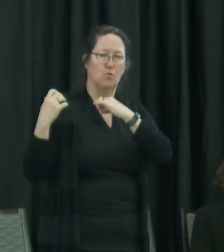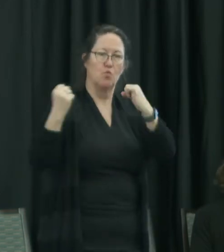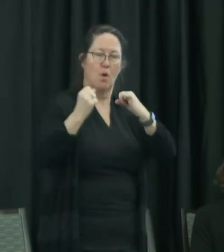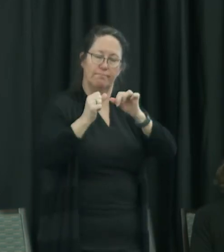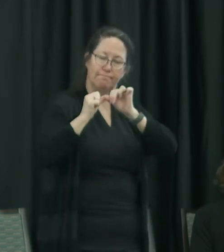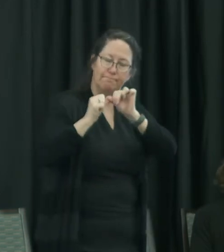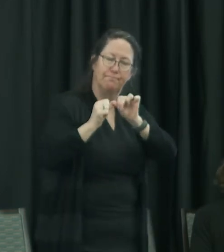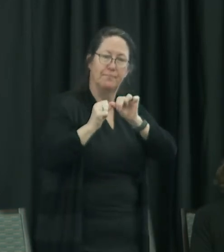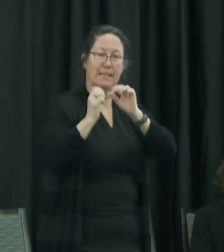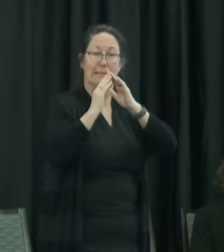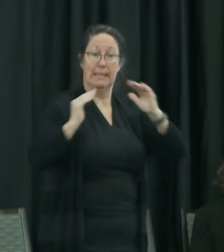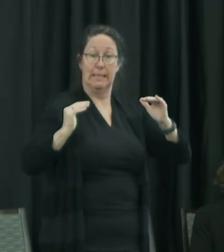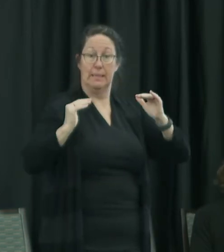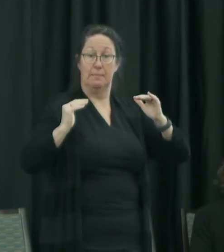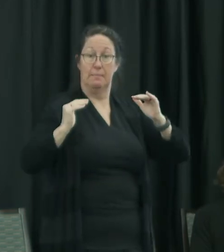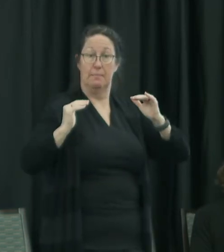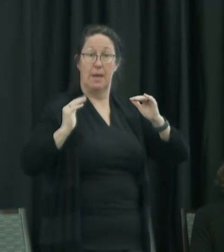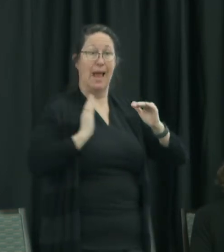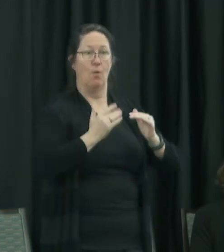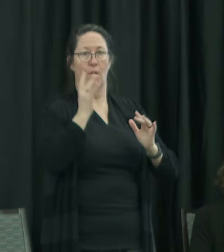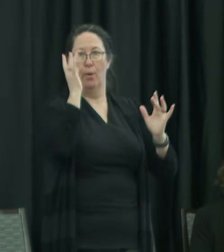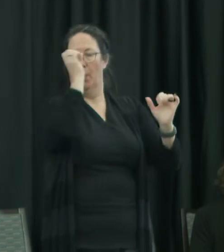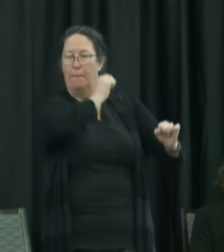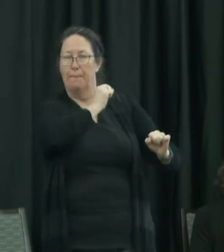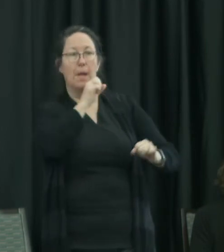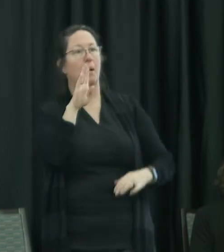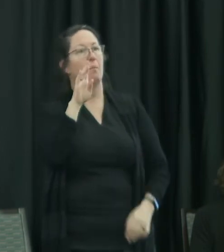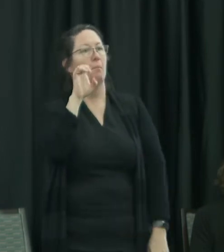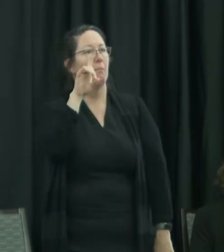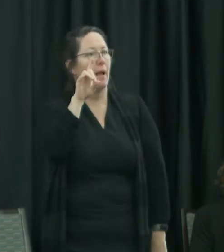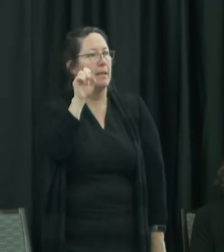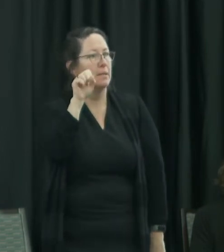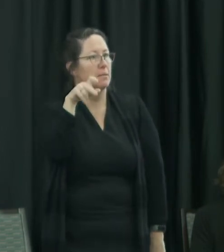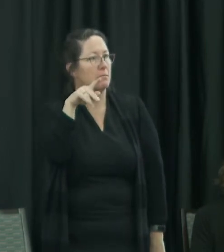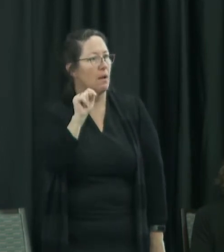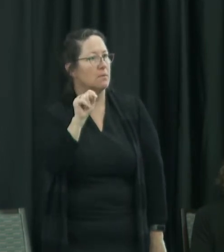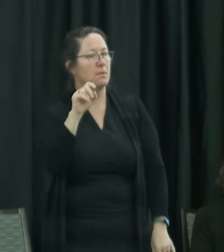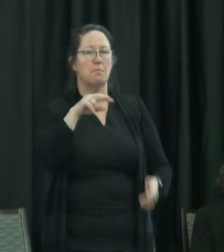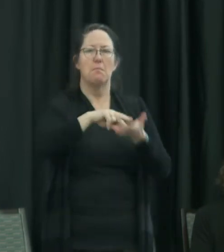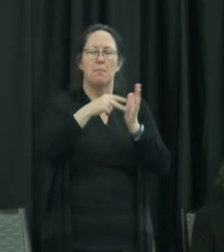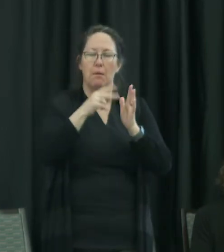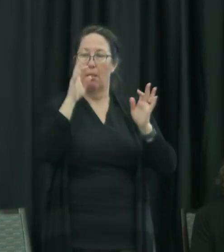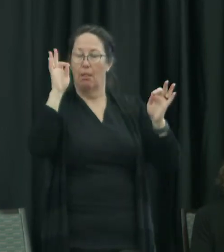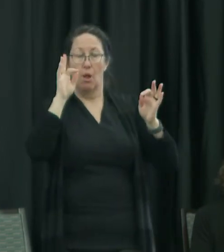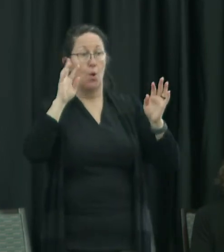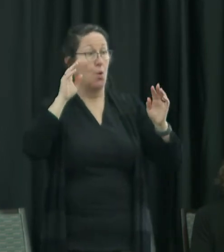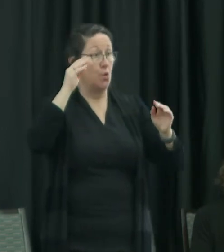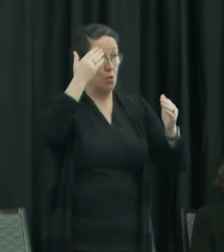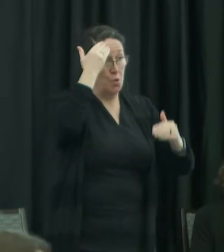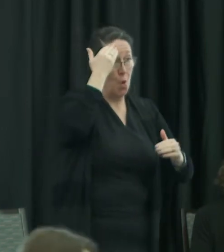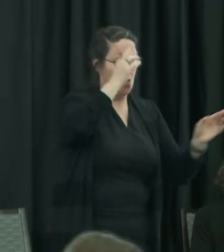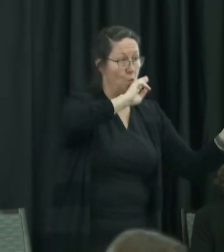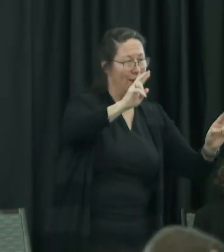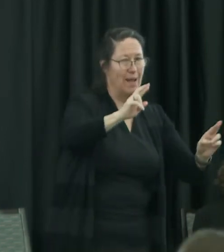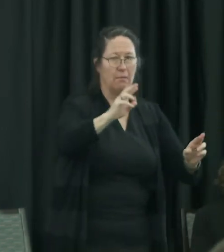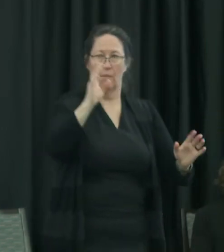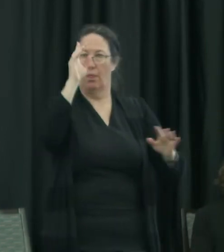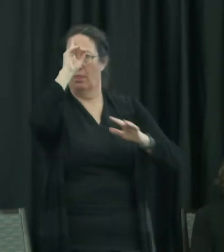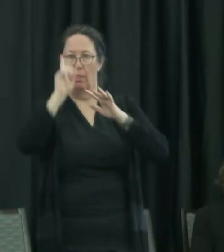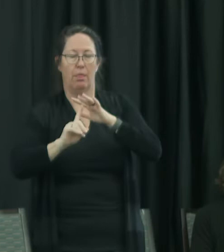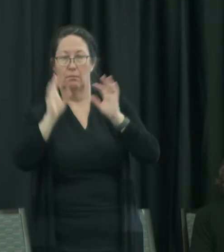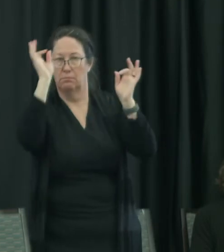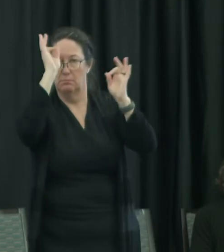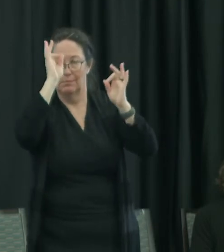resilient systems around our blind spots to ensure that we are better prepared for the known and the unknown,